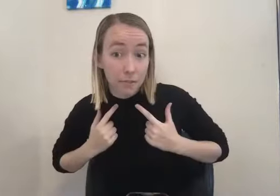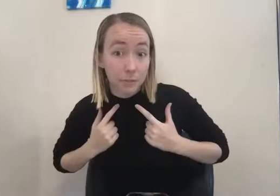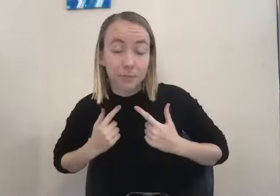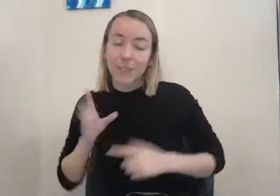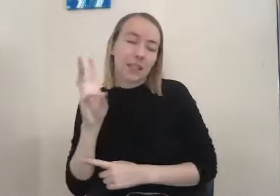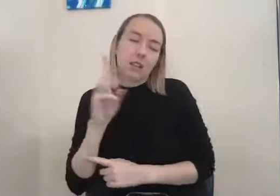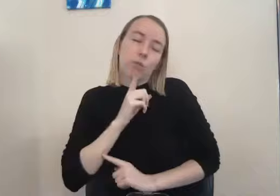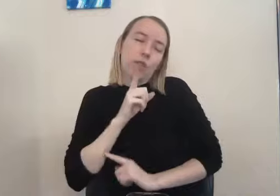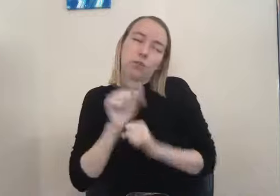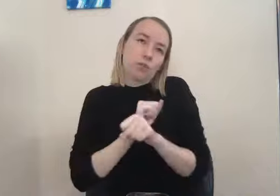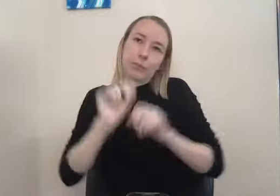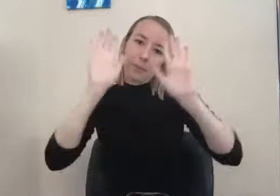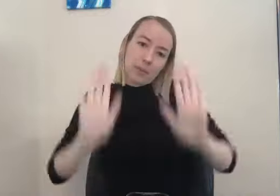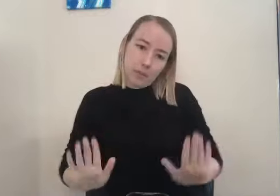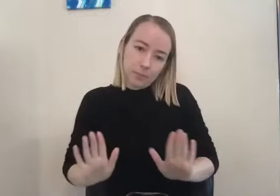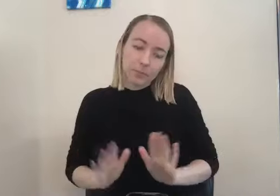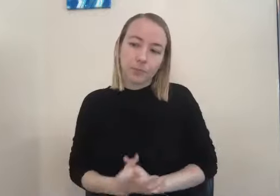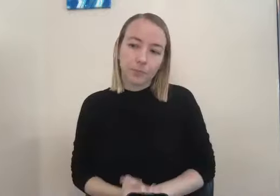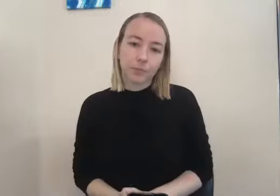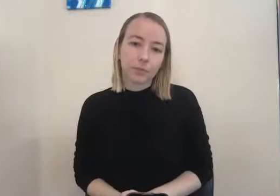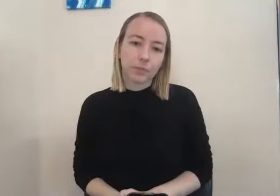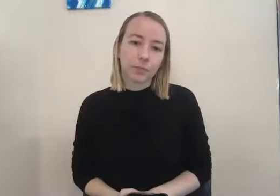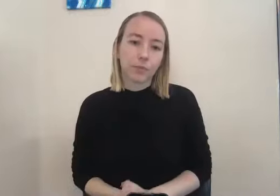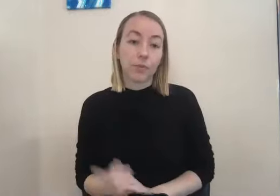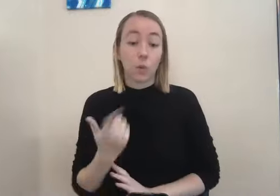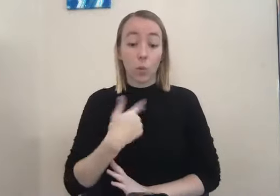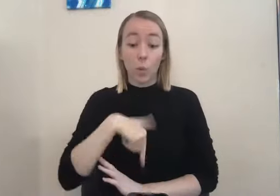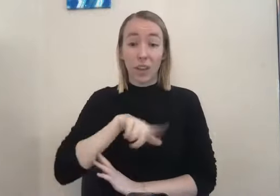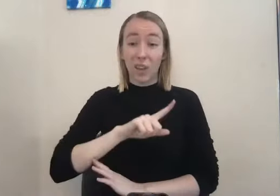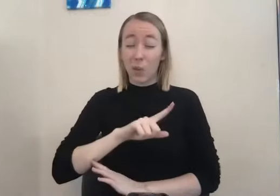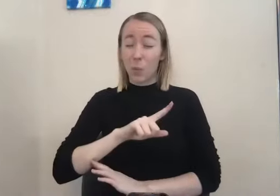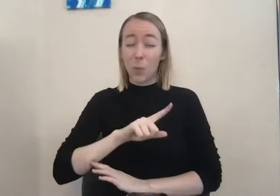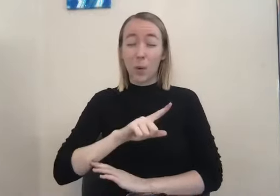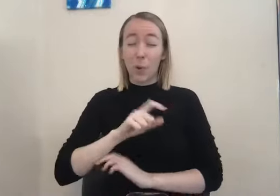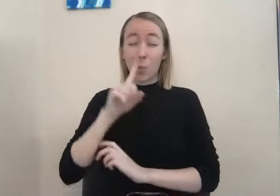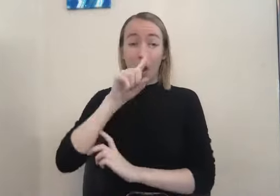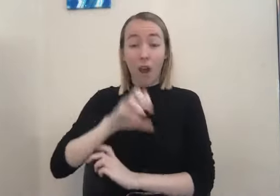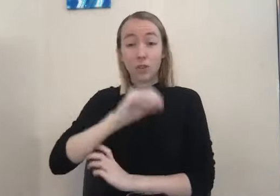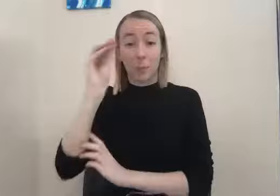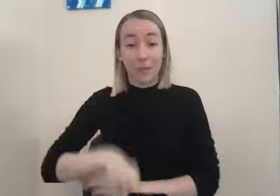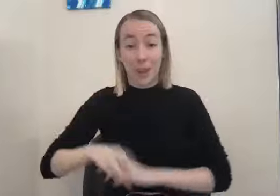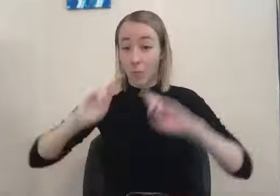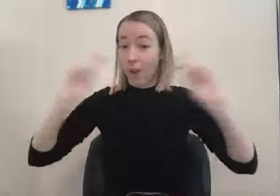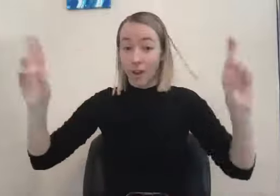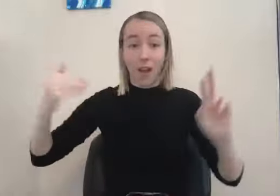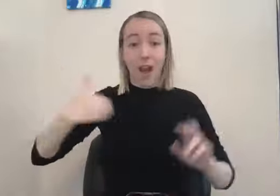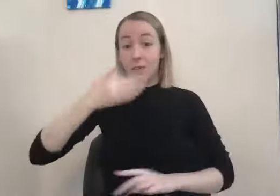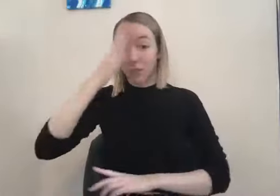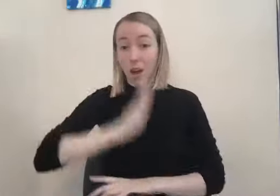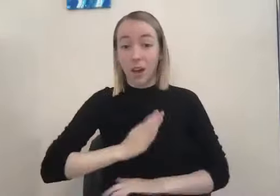done it through most of my steps, but quit playing God. Step 1 told me to quit playing God, but stop playing God, Carin. You know, and